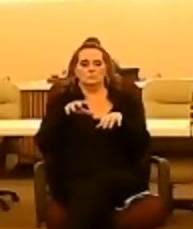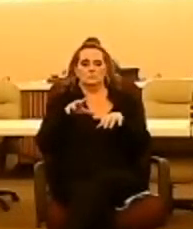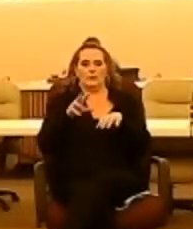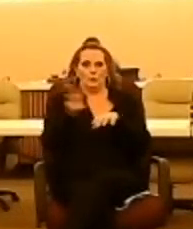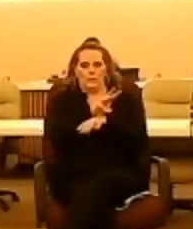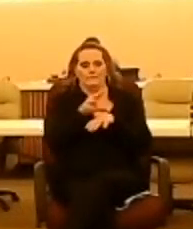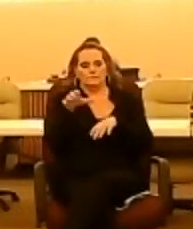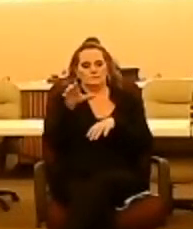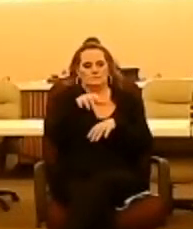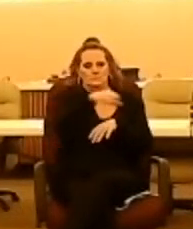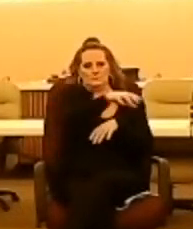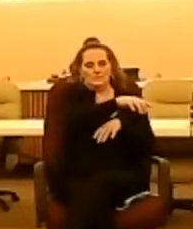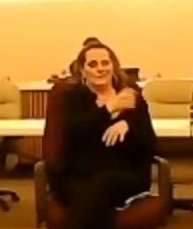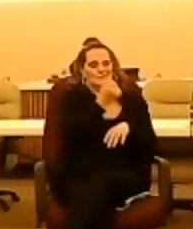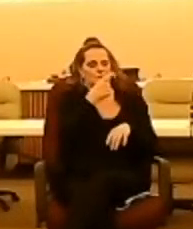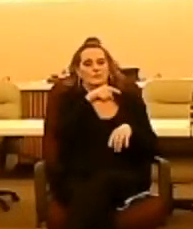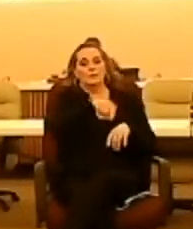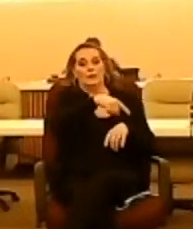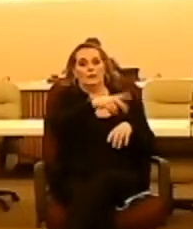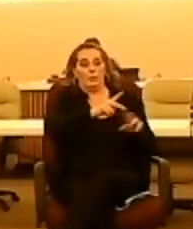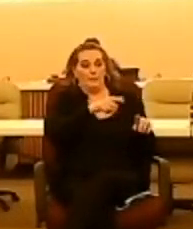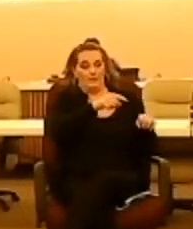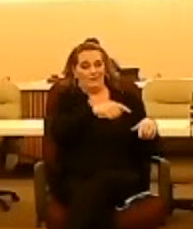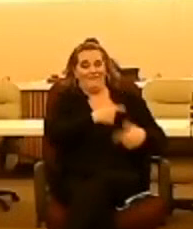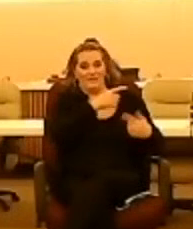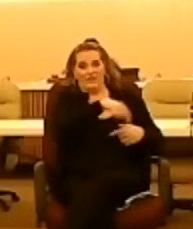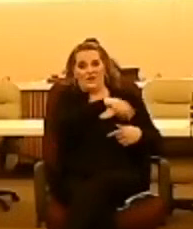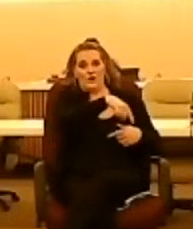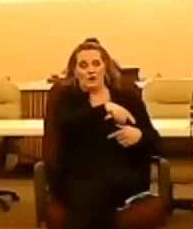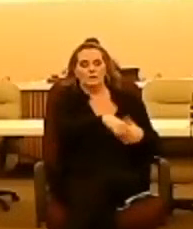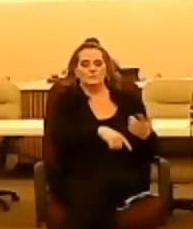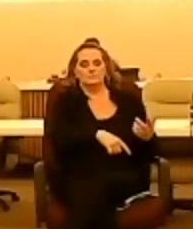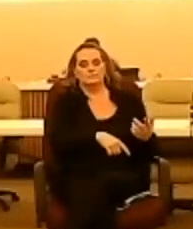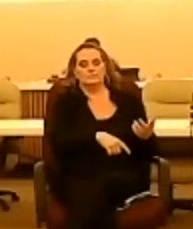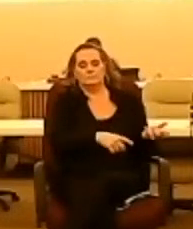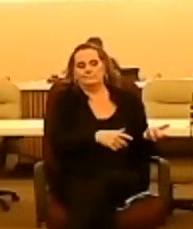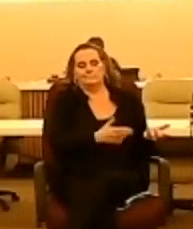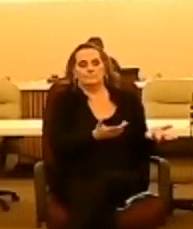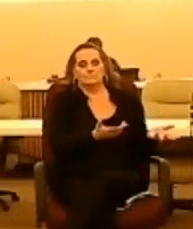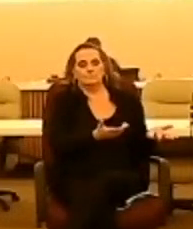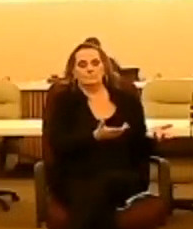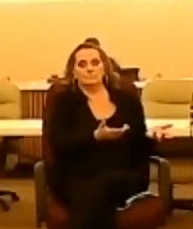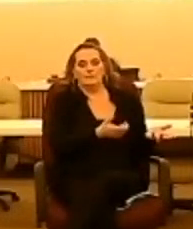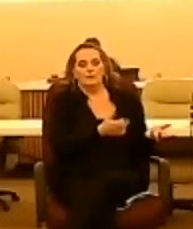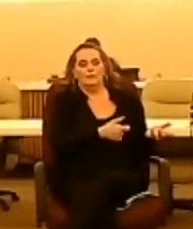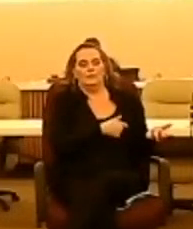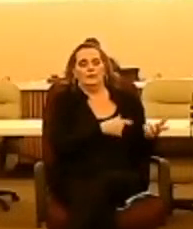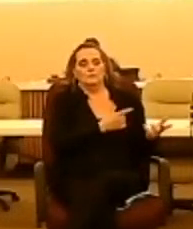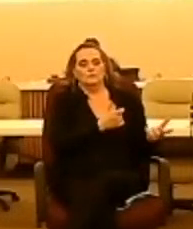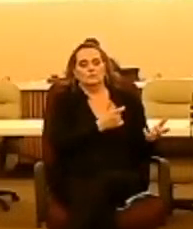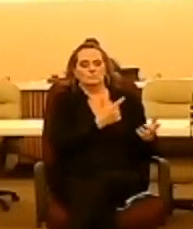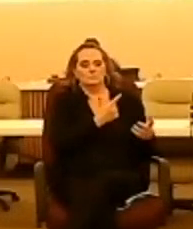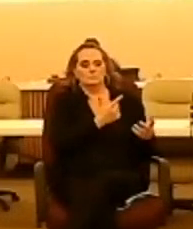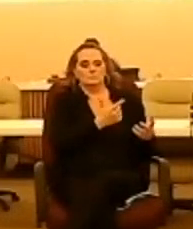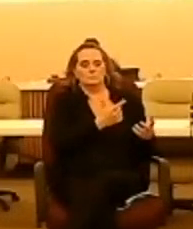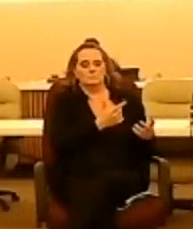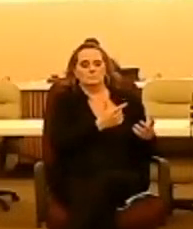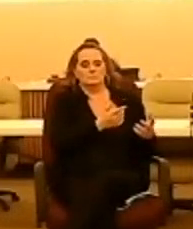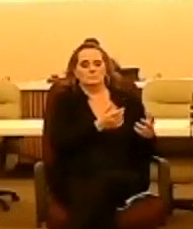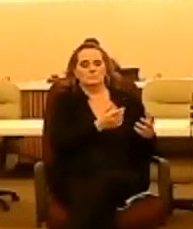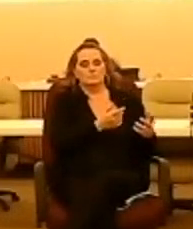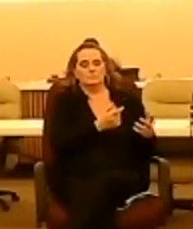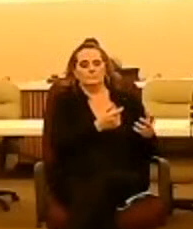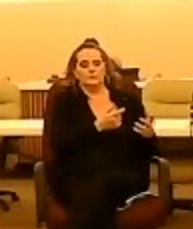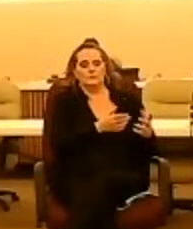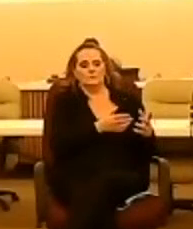The folks who live there essentially created, and it just happens to be coincidence that it lines up with the number of the water district, but